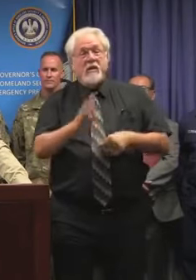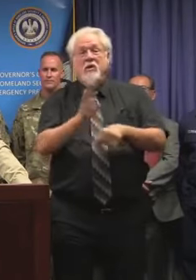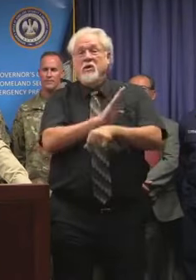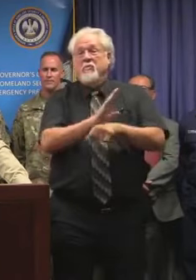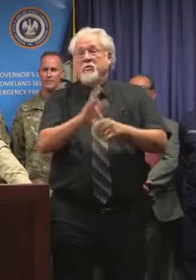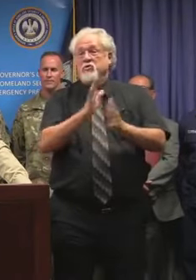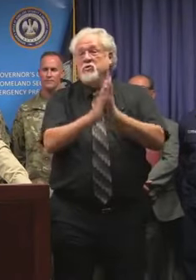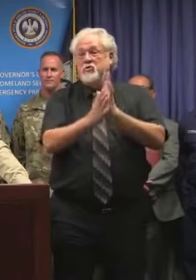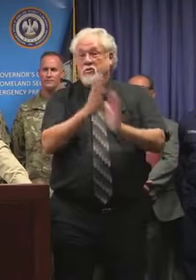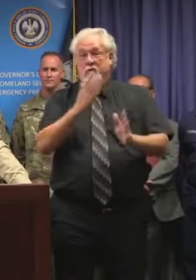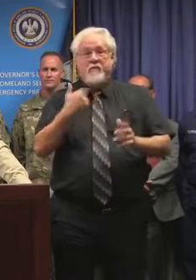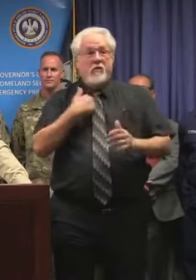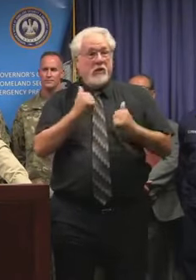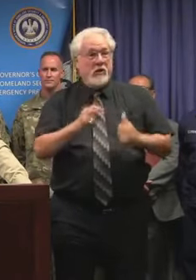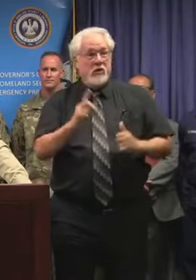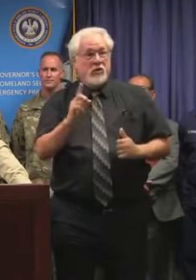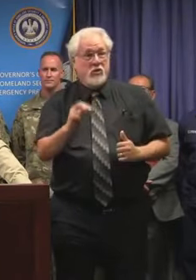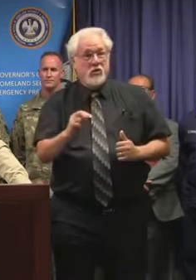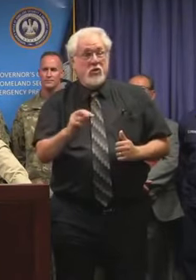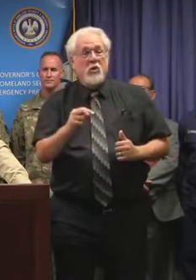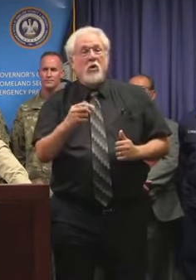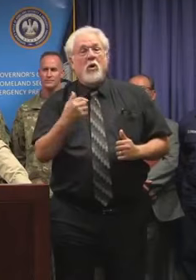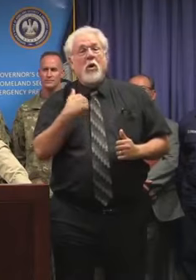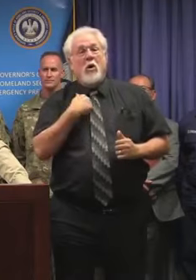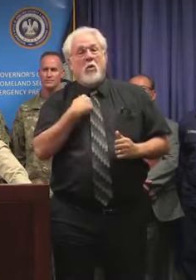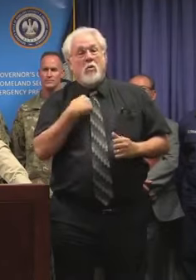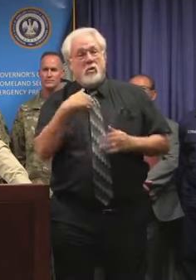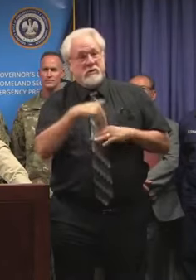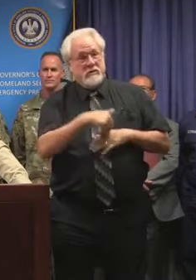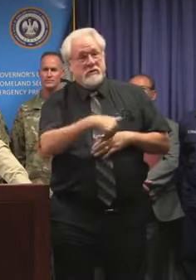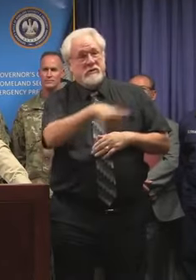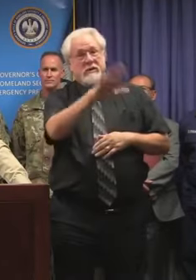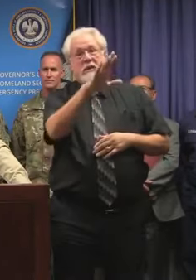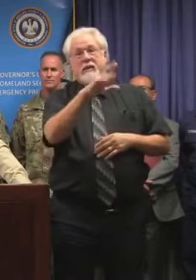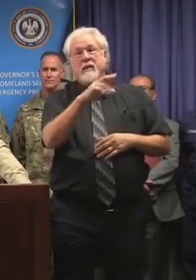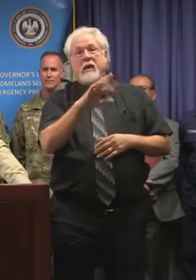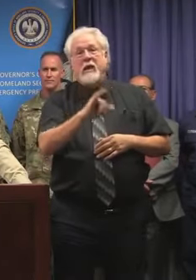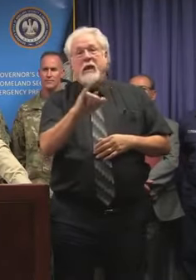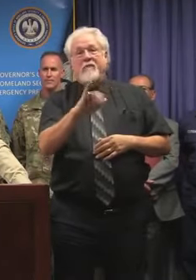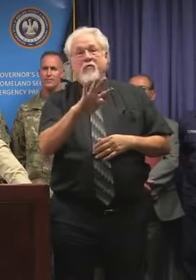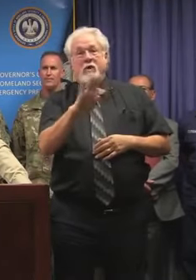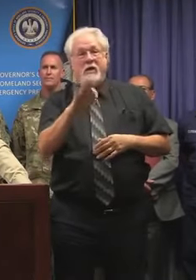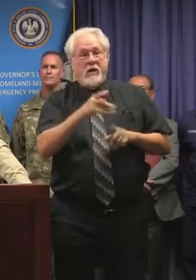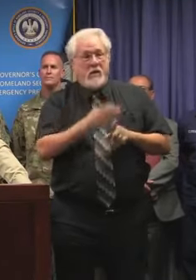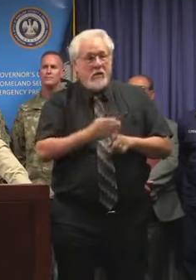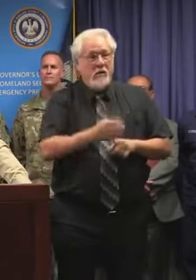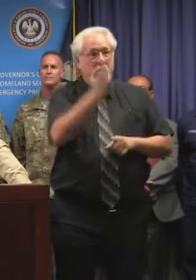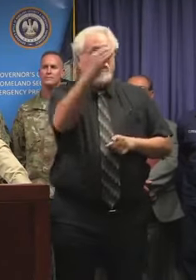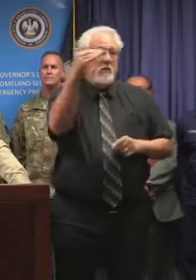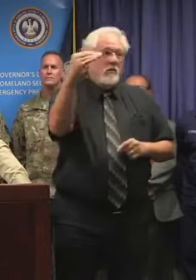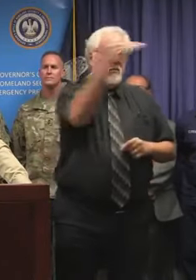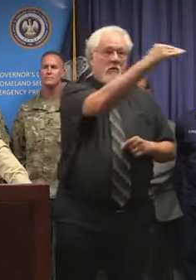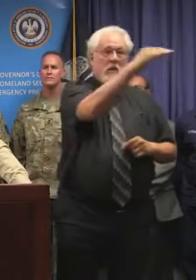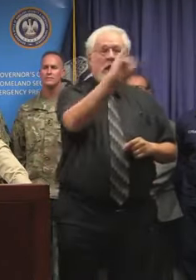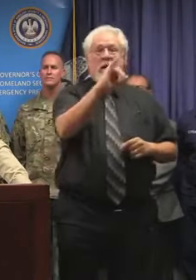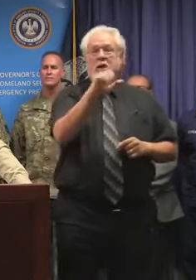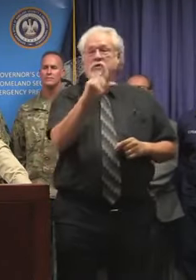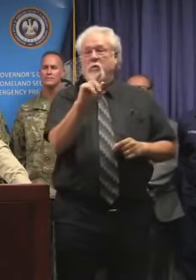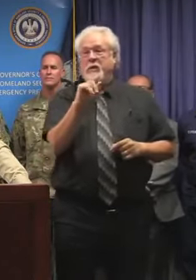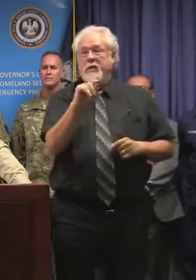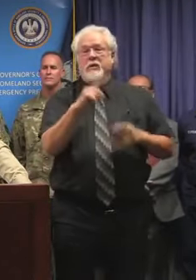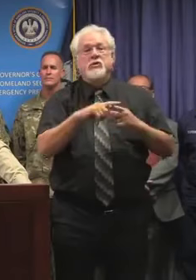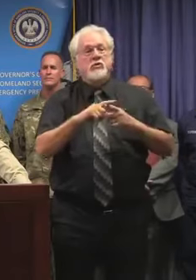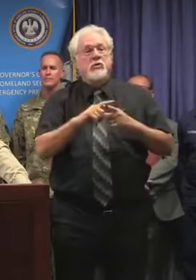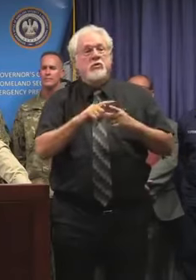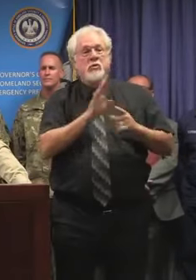traffic, to the extent that we can do it, we are sending that traffic north on I-49 to I-20 to get